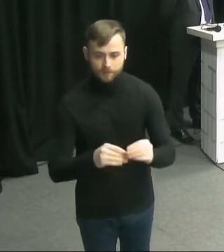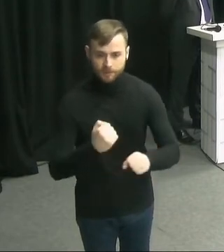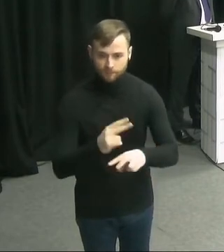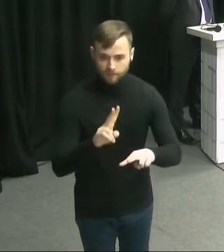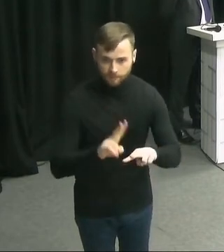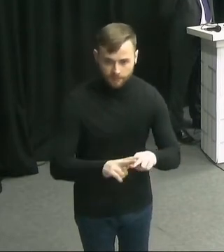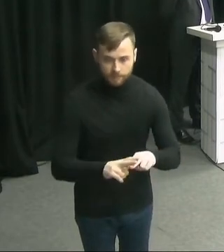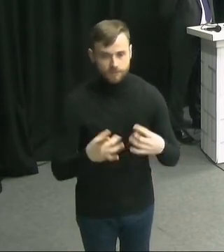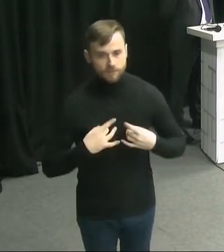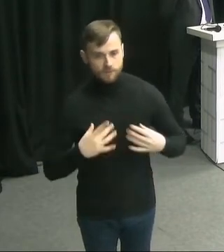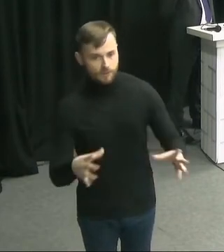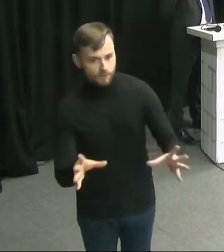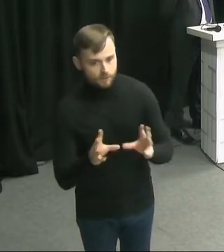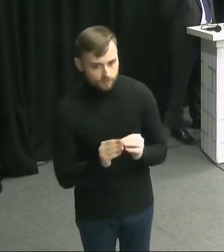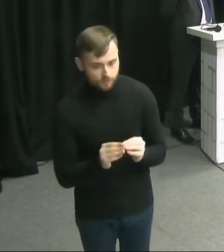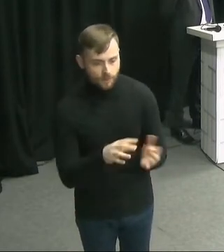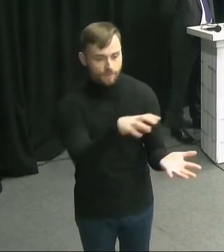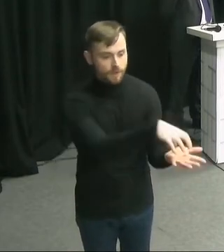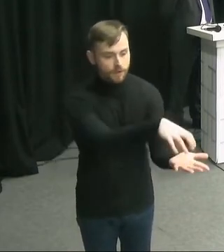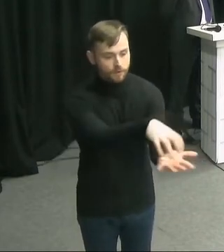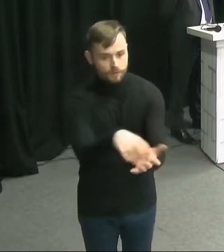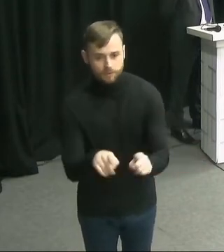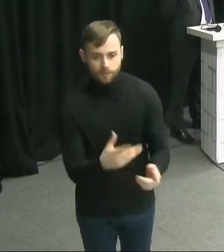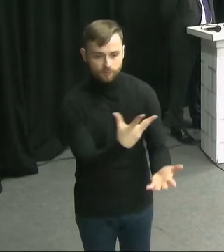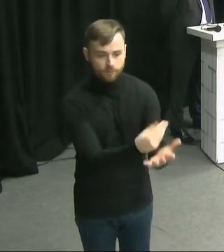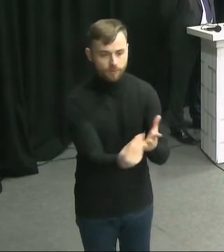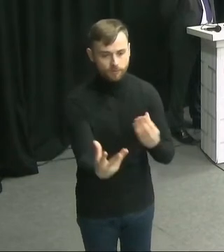their own event, and